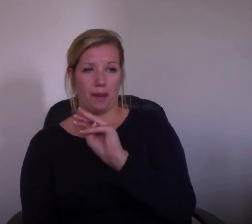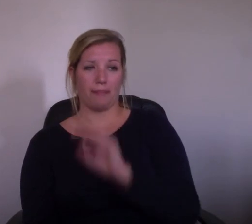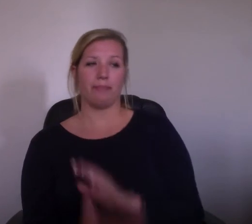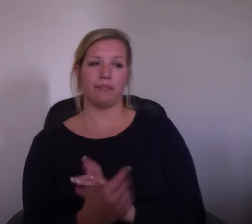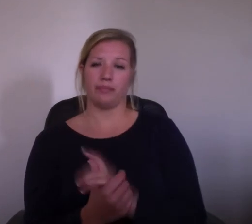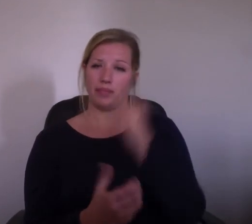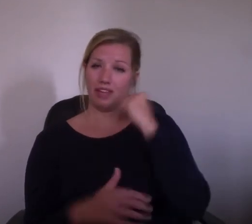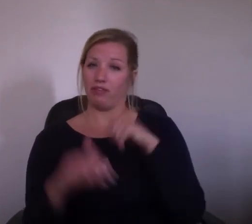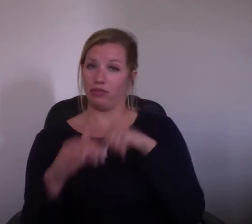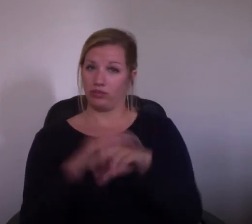a series of